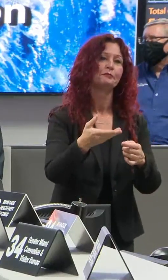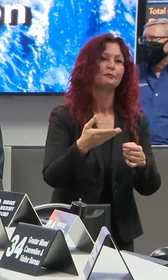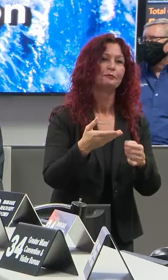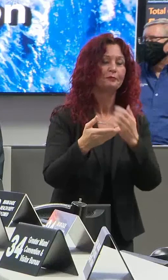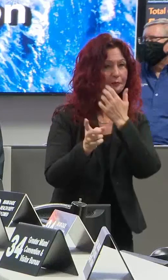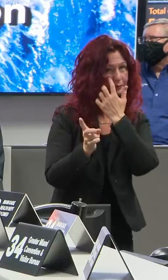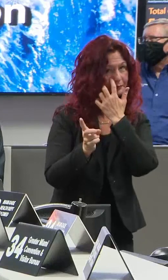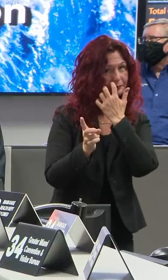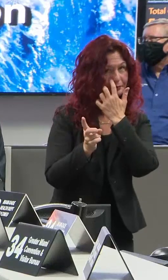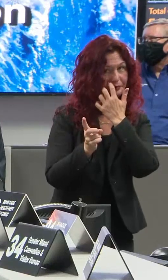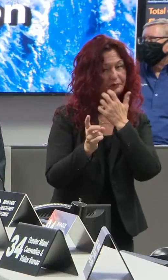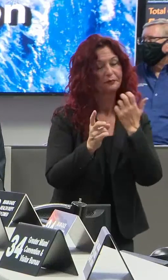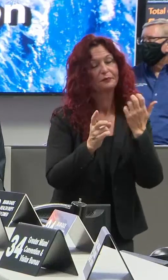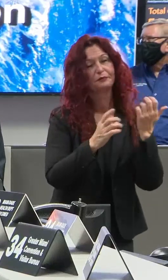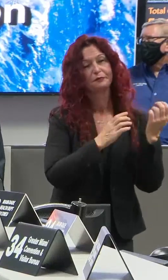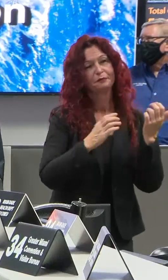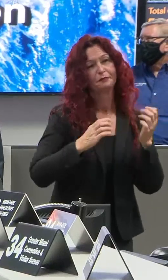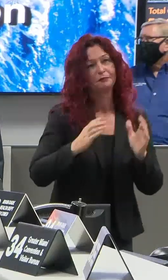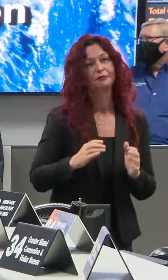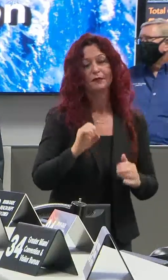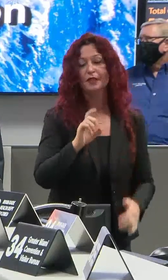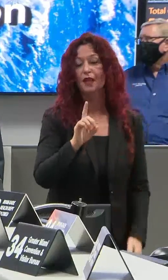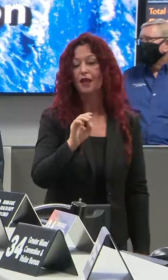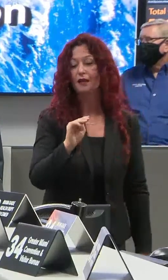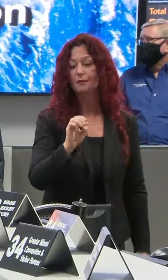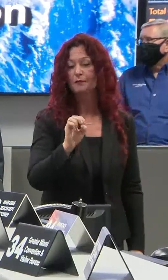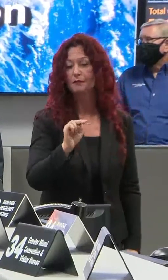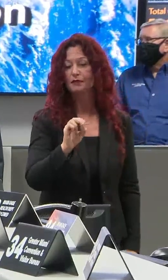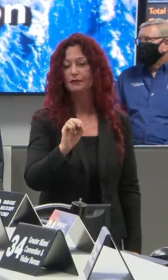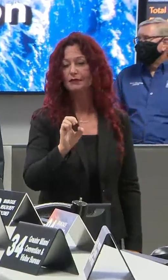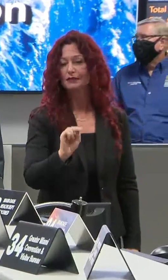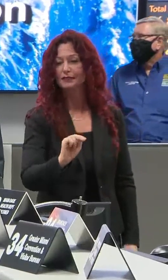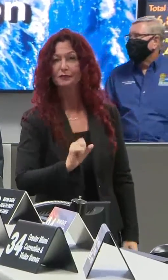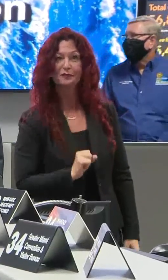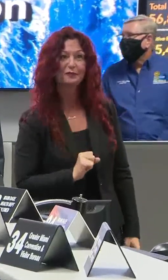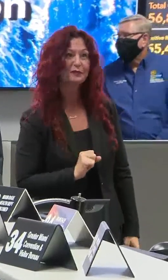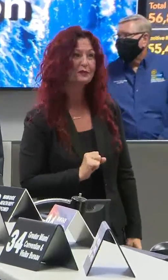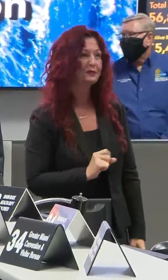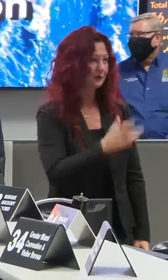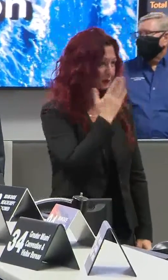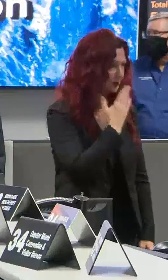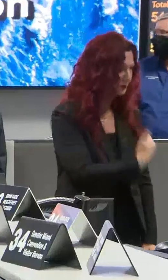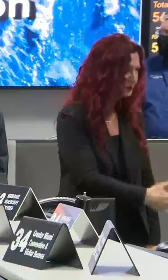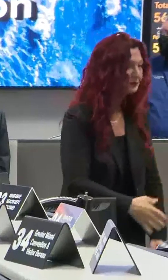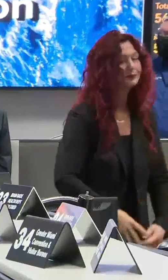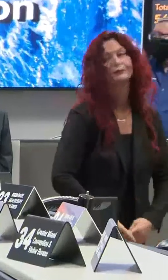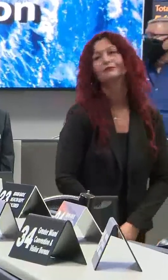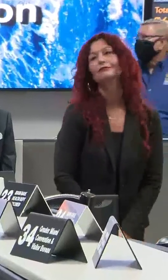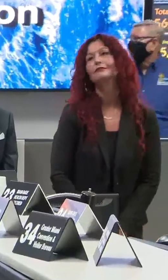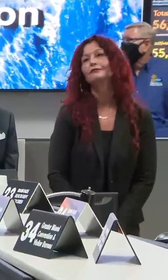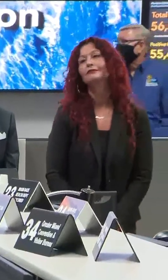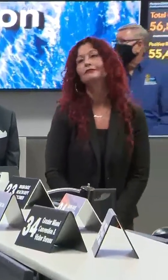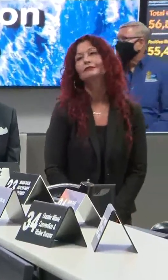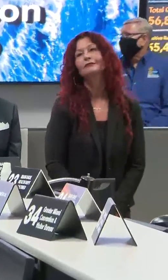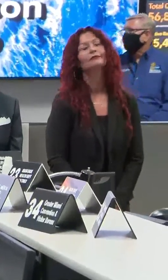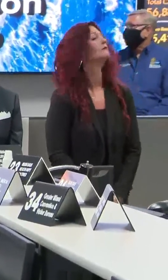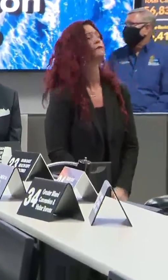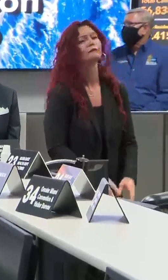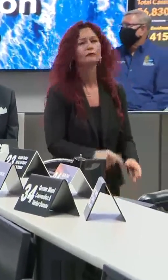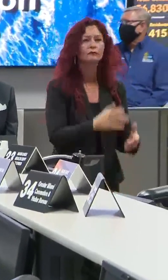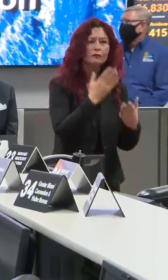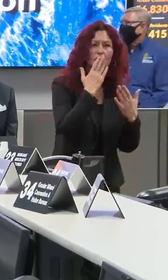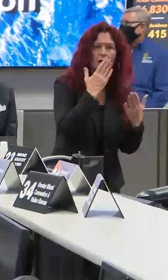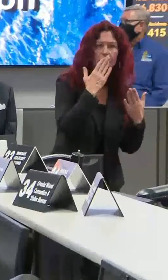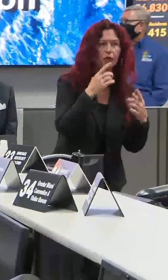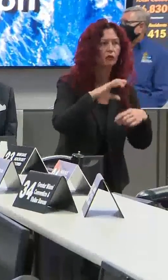chairwoman of the County Commission, Audrey Edmondson. And thank you, Mr. Mayor, especially for calling this press